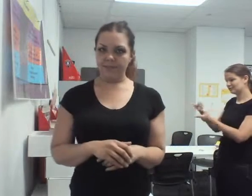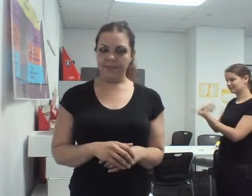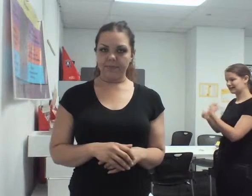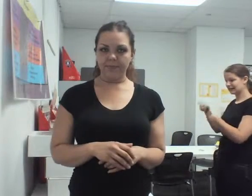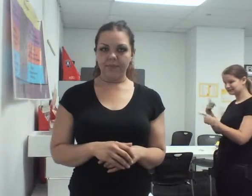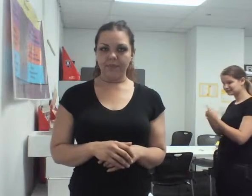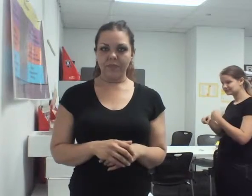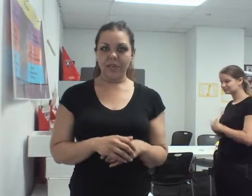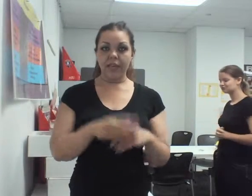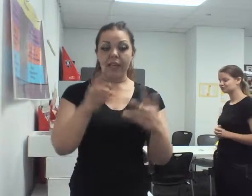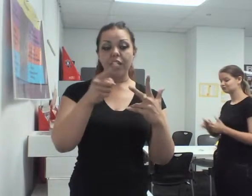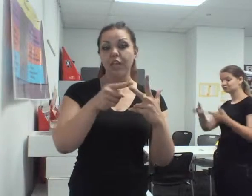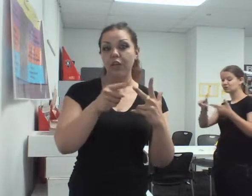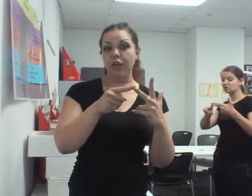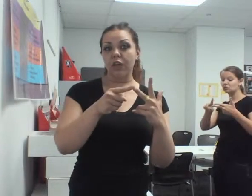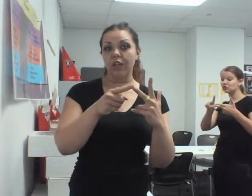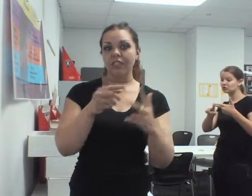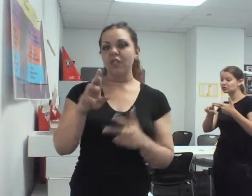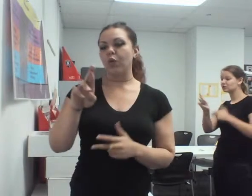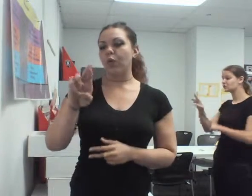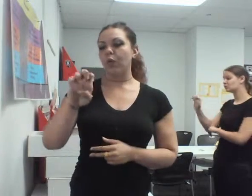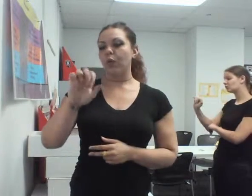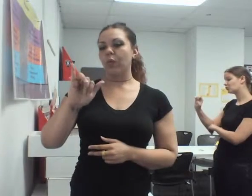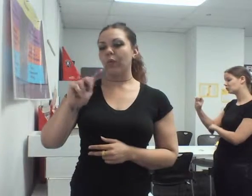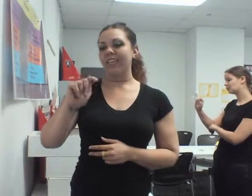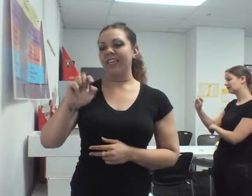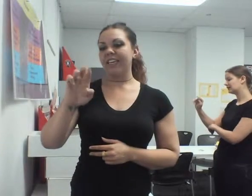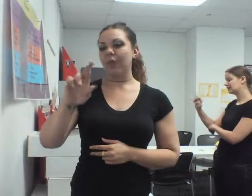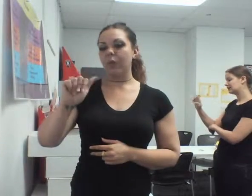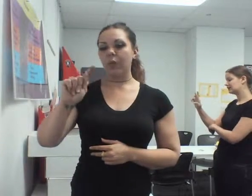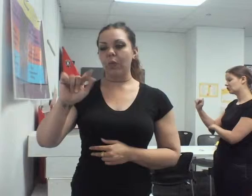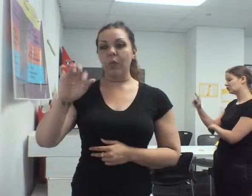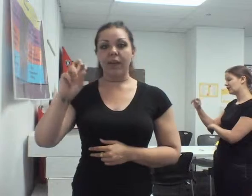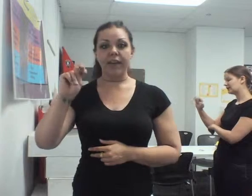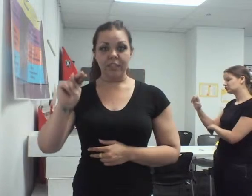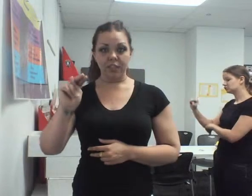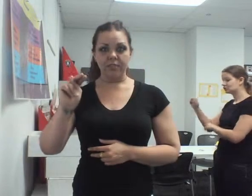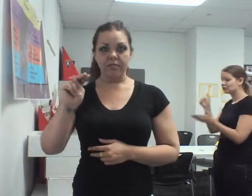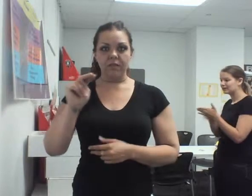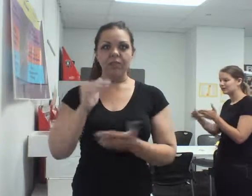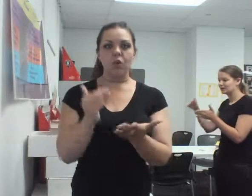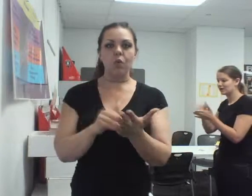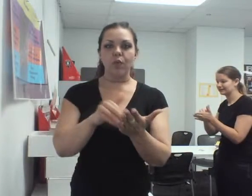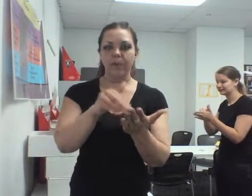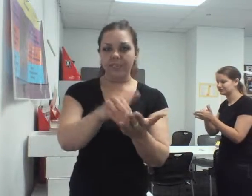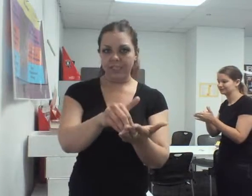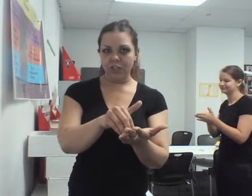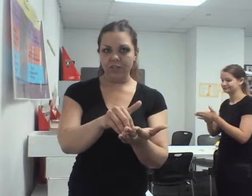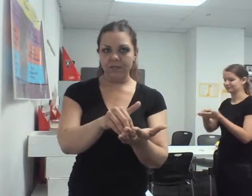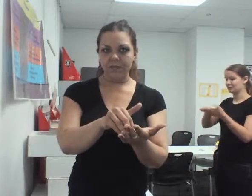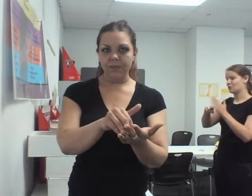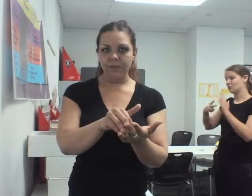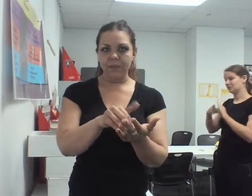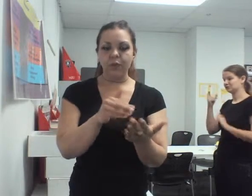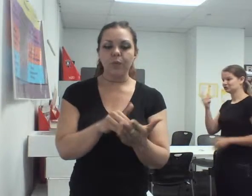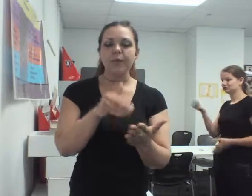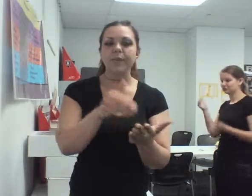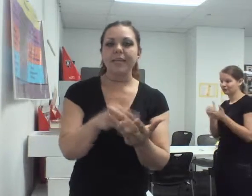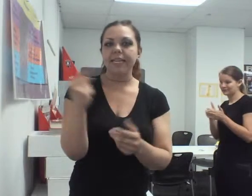The third is reiteration, which is a repetition. You are repeating something. Usually